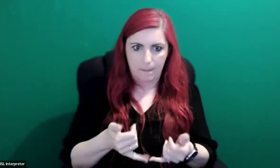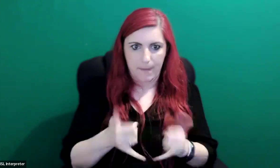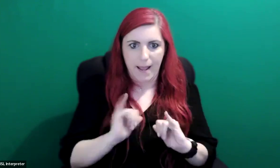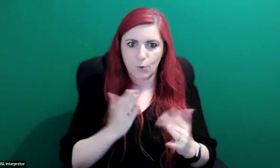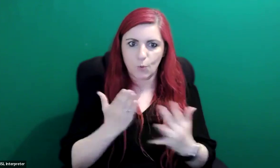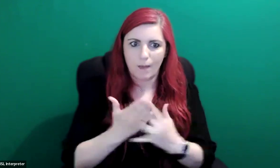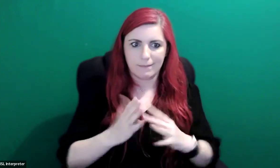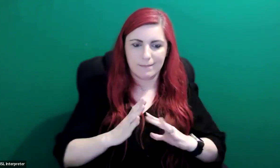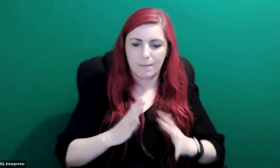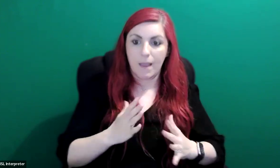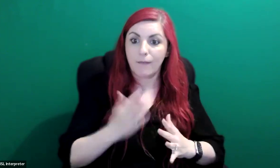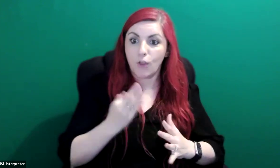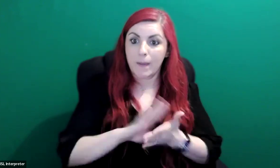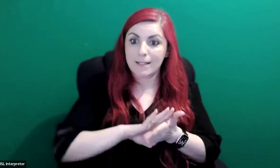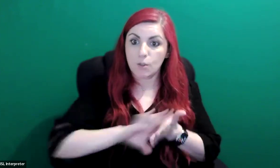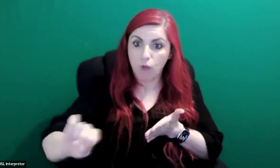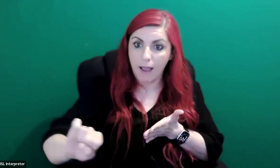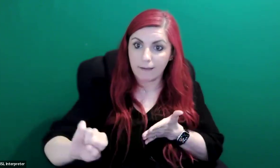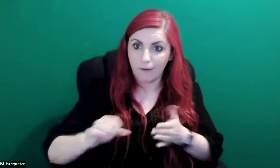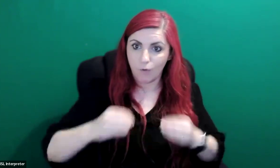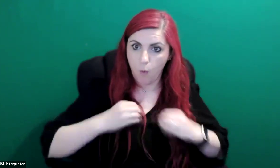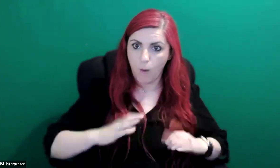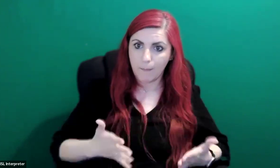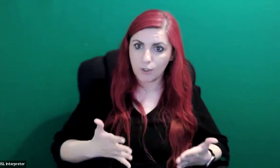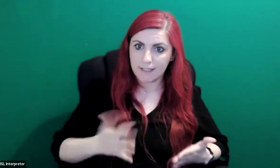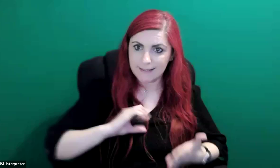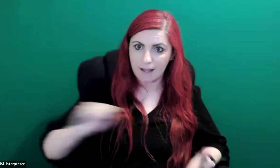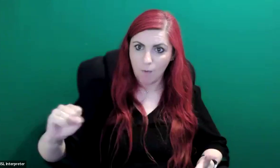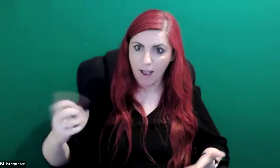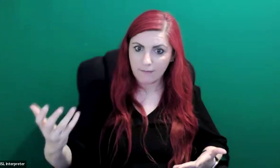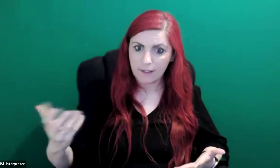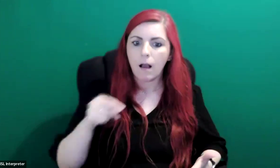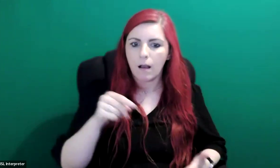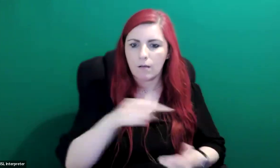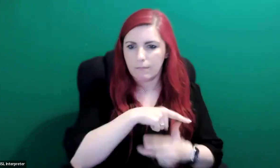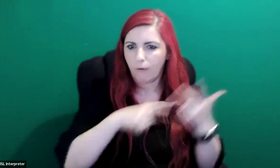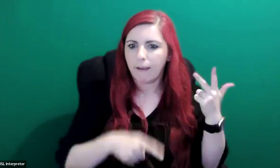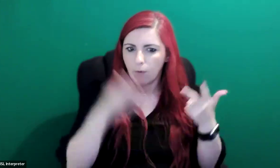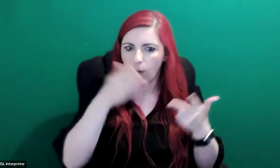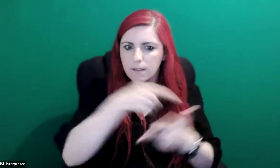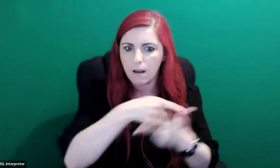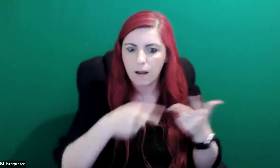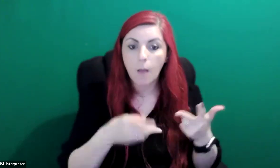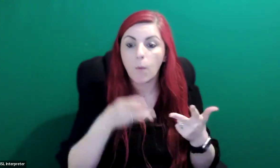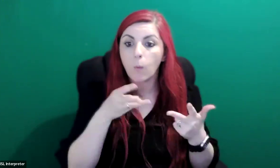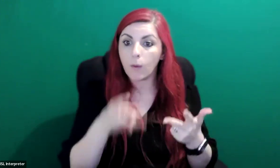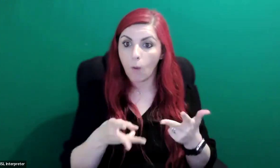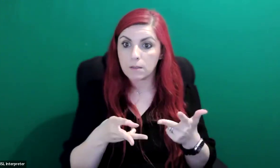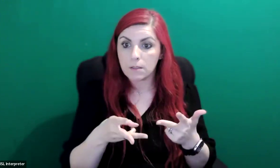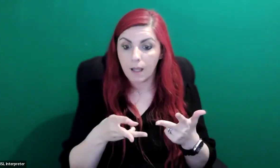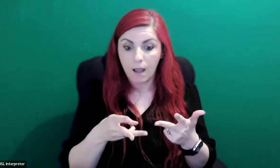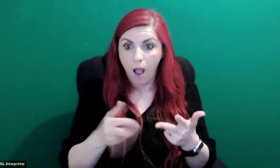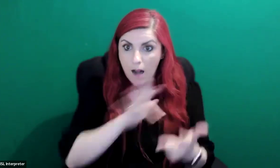particular those issues in our own submission. And as I said, we want to be informed in this regard by